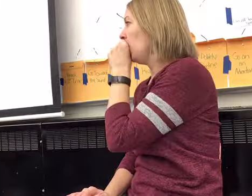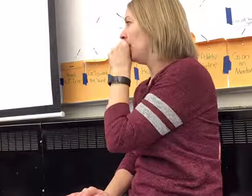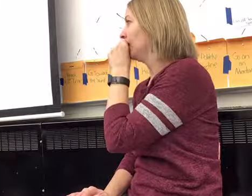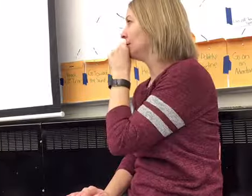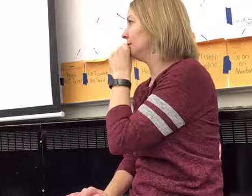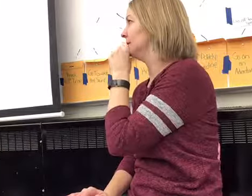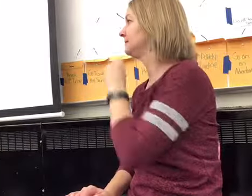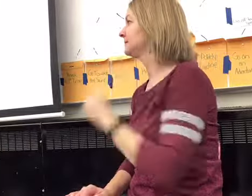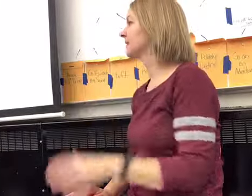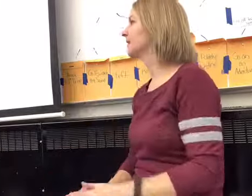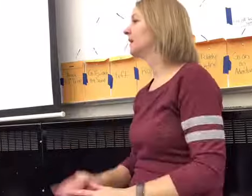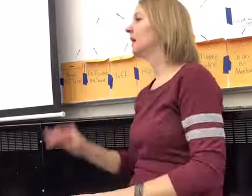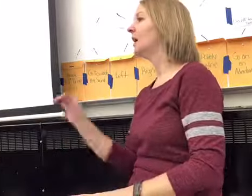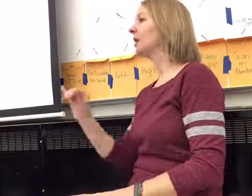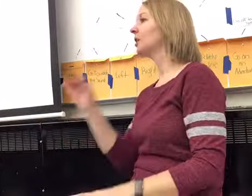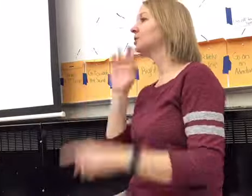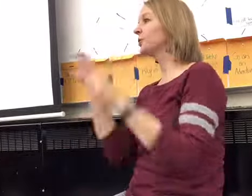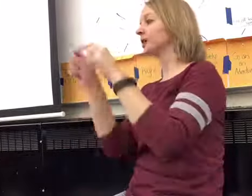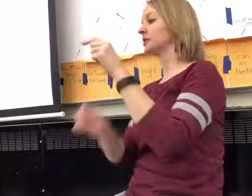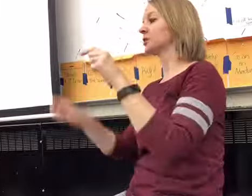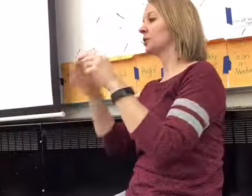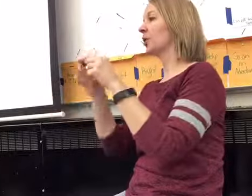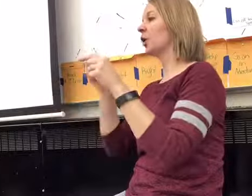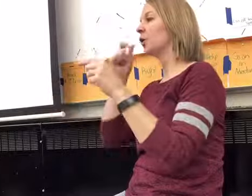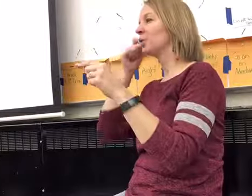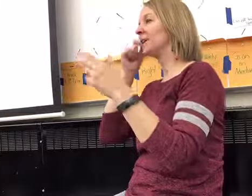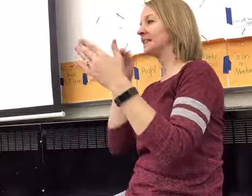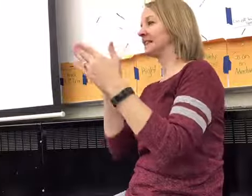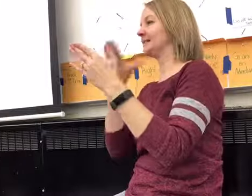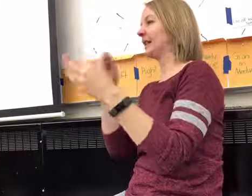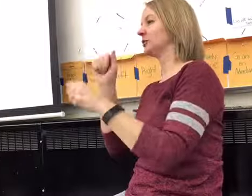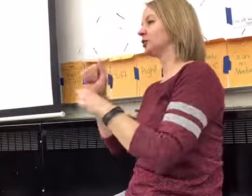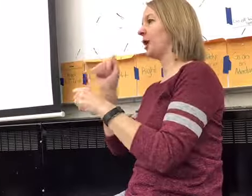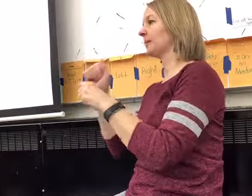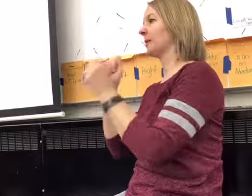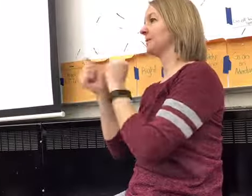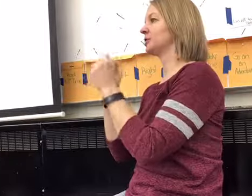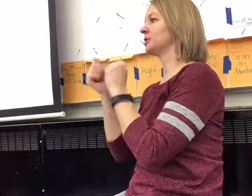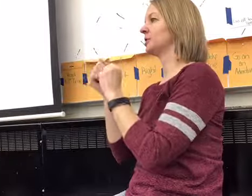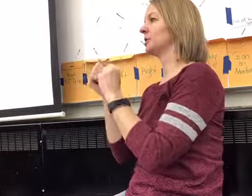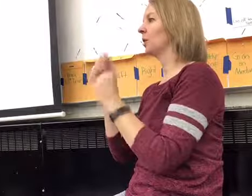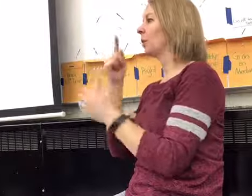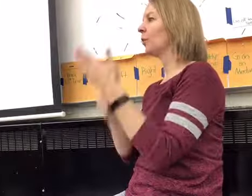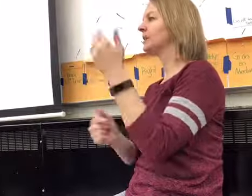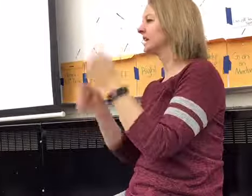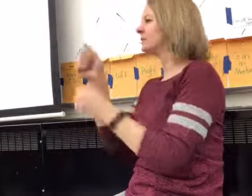And if you will also circle racism and job competition, what is that most similar to?